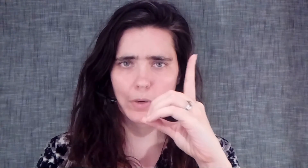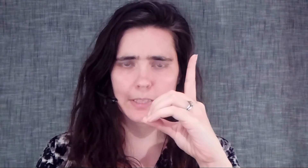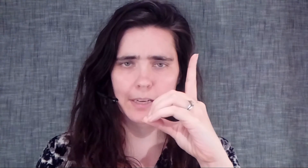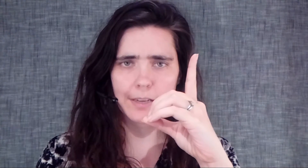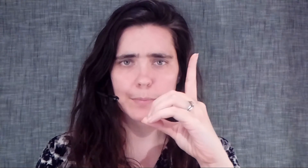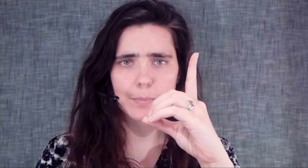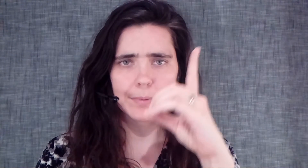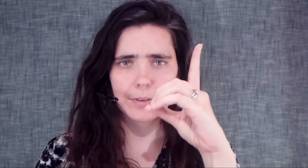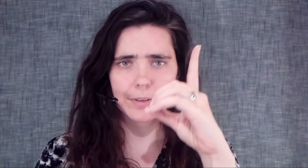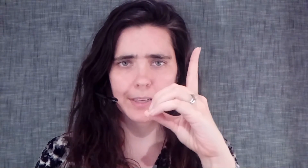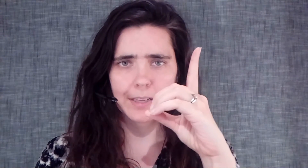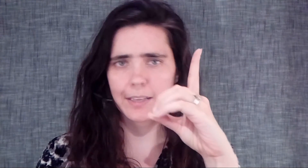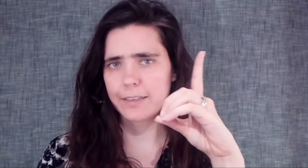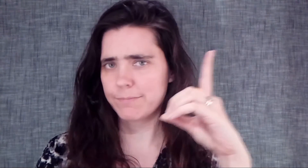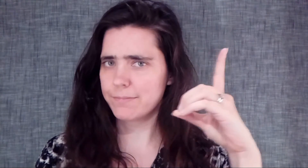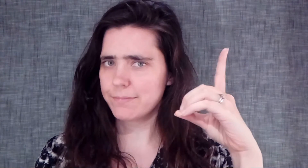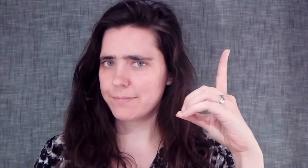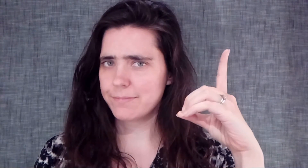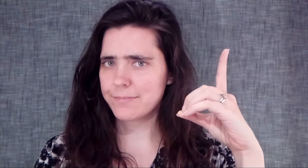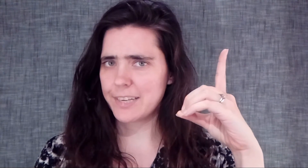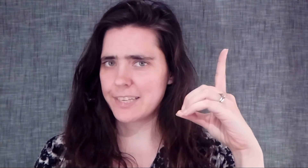pointing up, looking like a D.